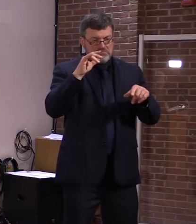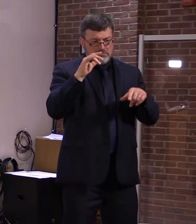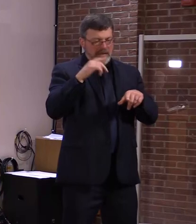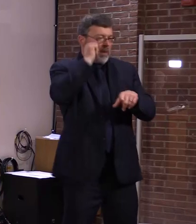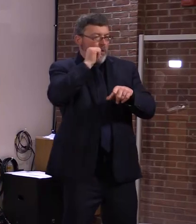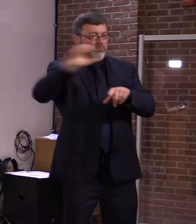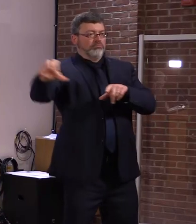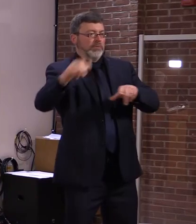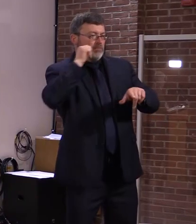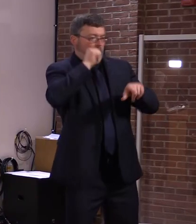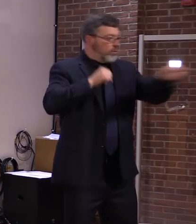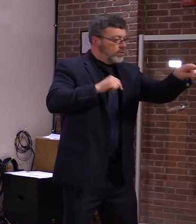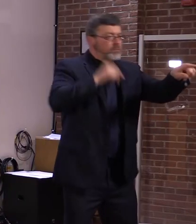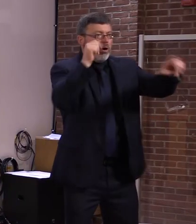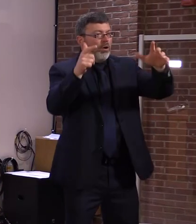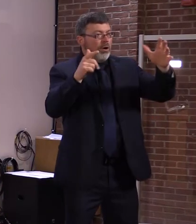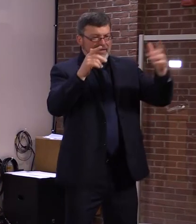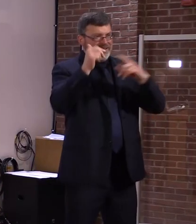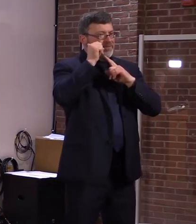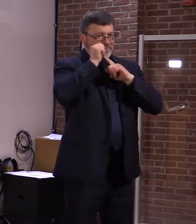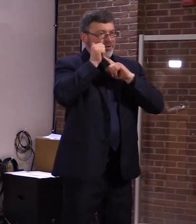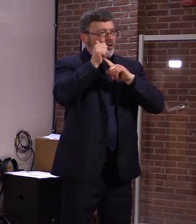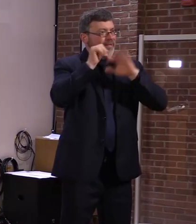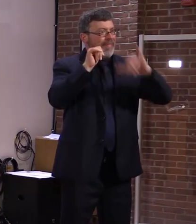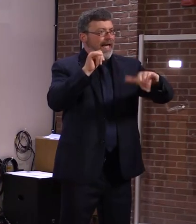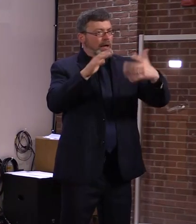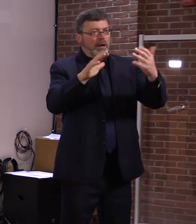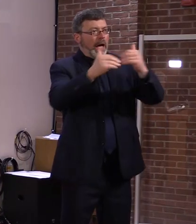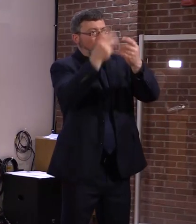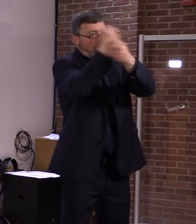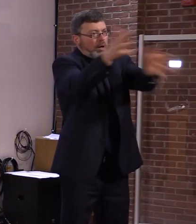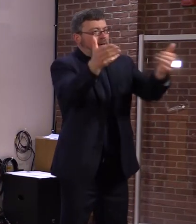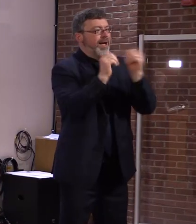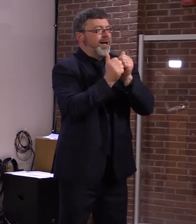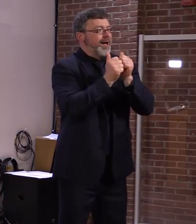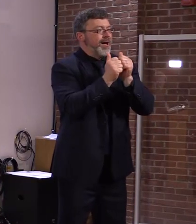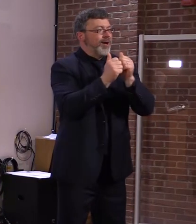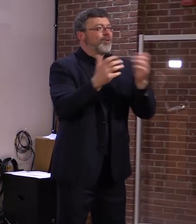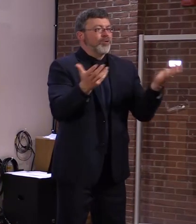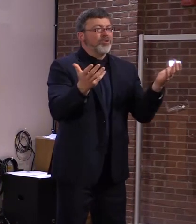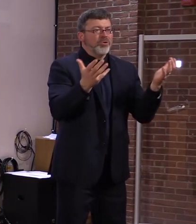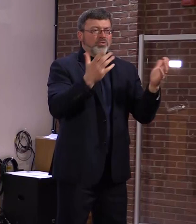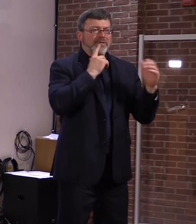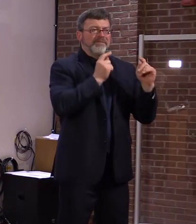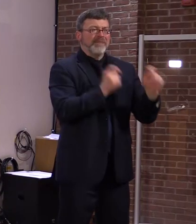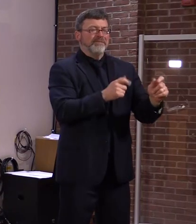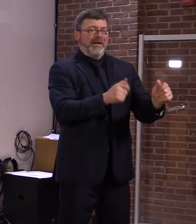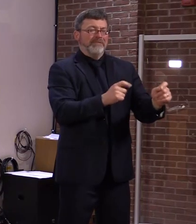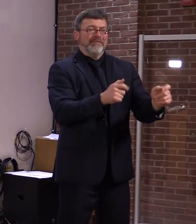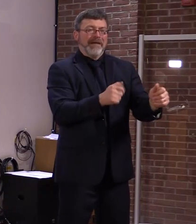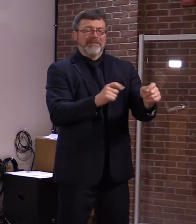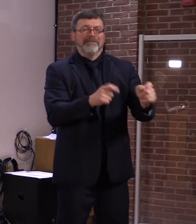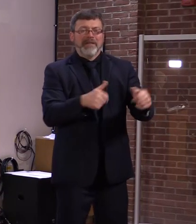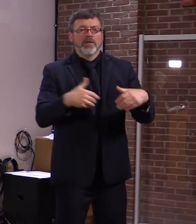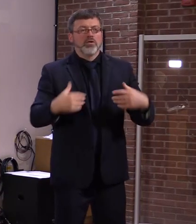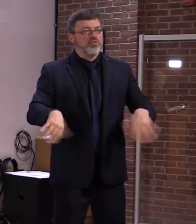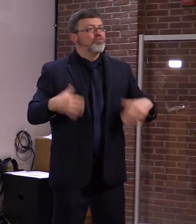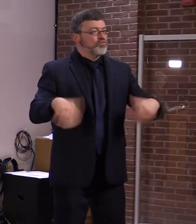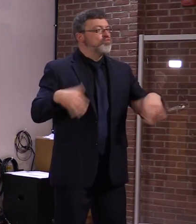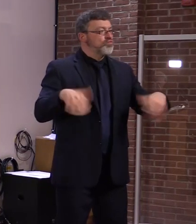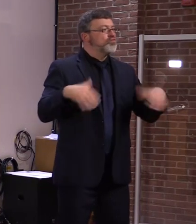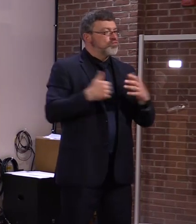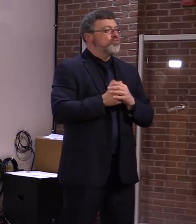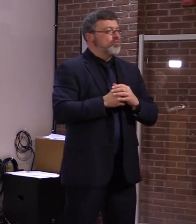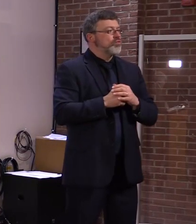We're moving at light speed here, and I think what we need to do is just make sure that we reach out to local media as well.